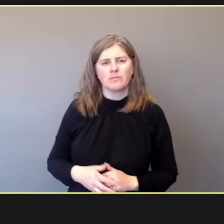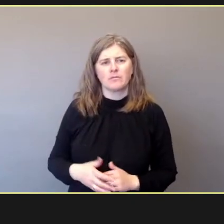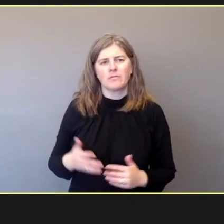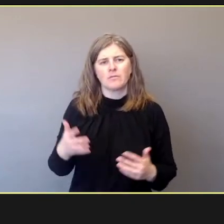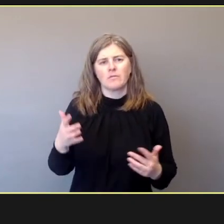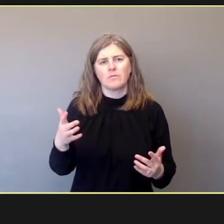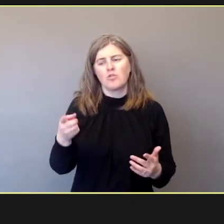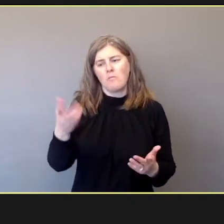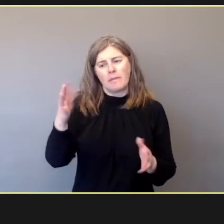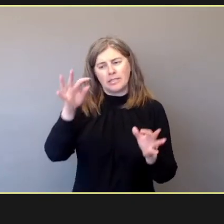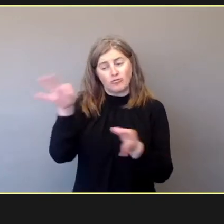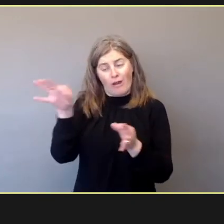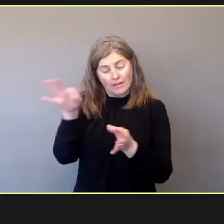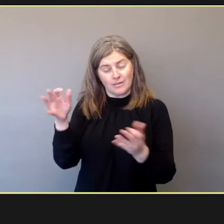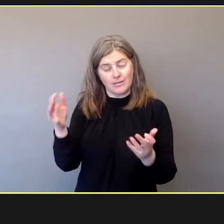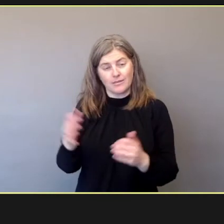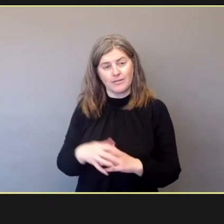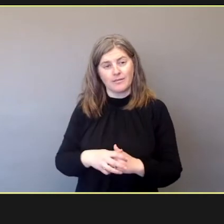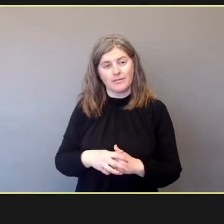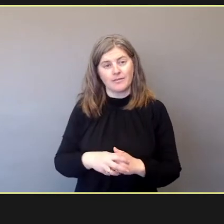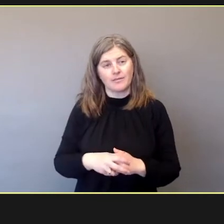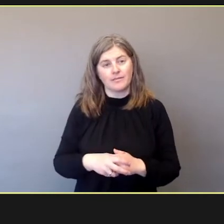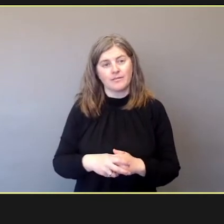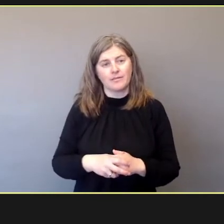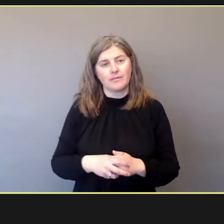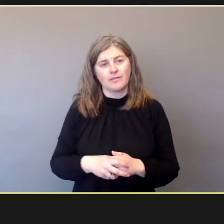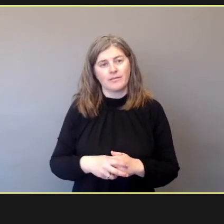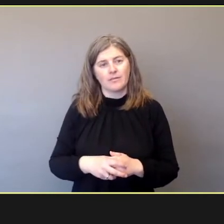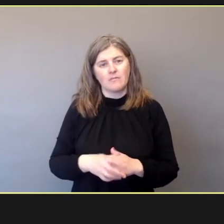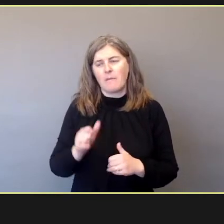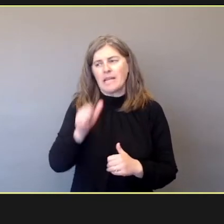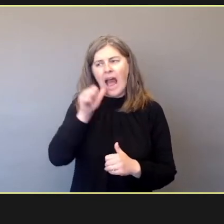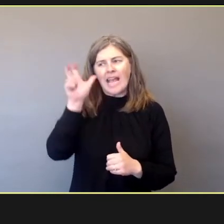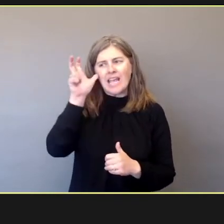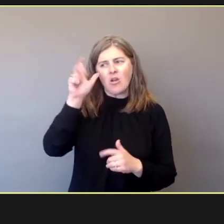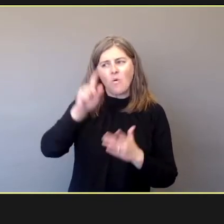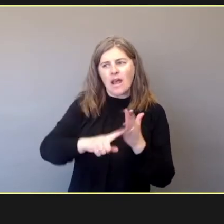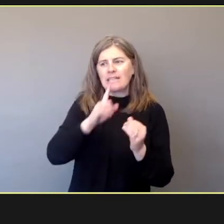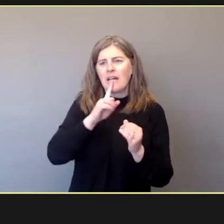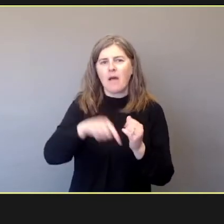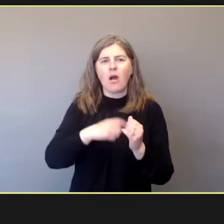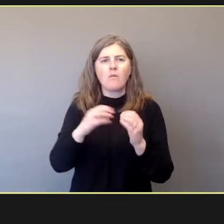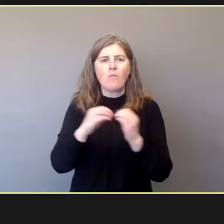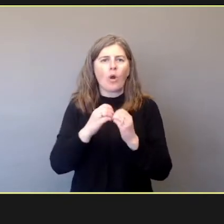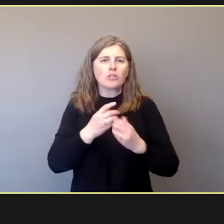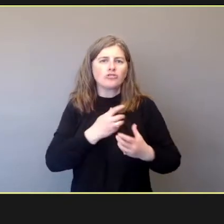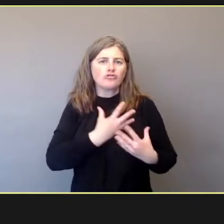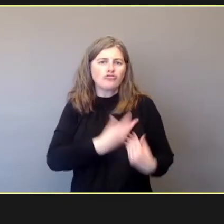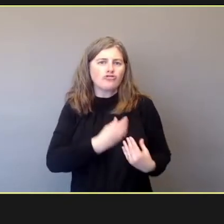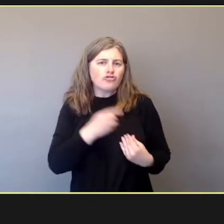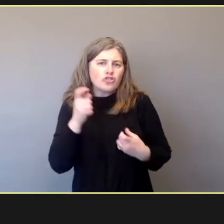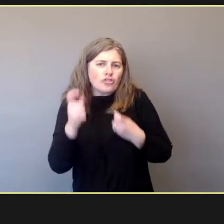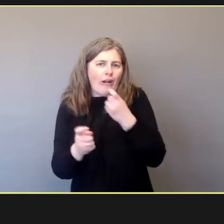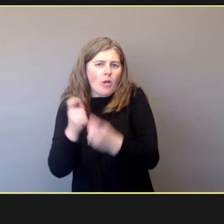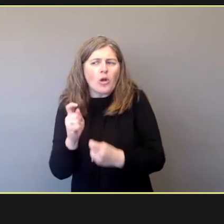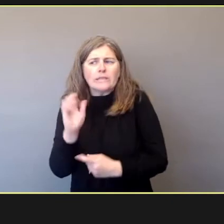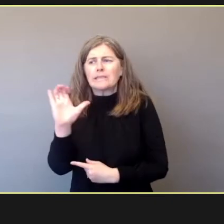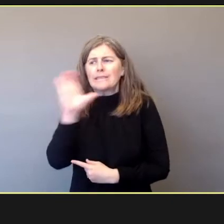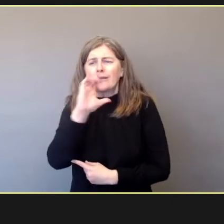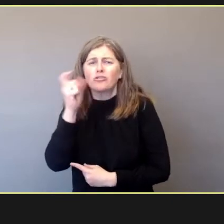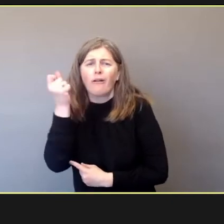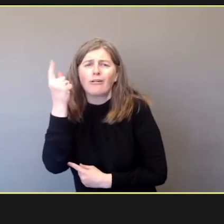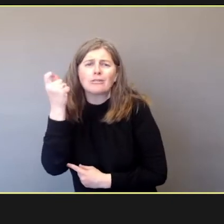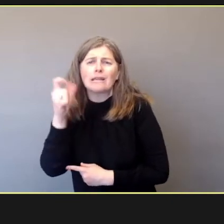been distracted, but you might not have heard what I said about being more charitable and seeking to understand and not